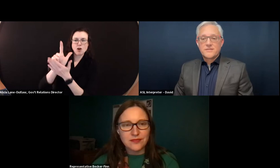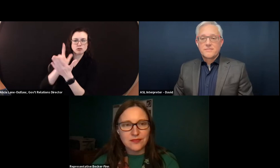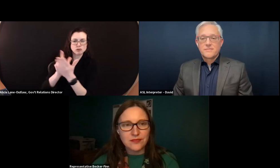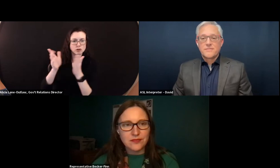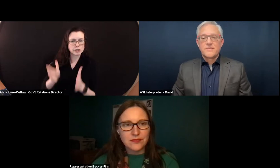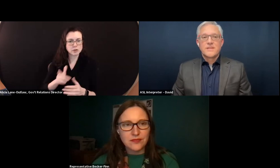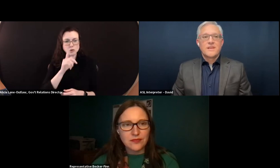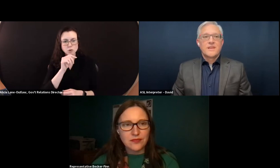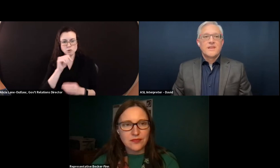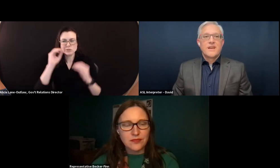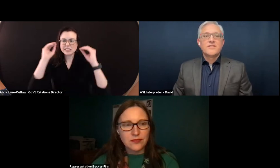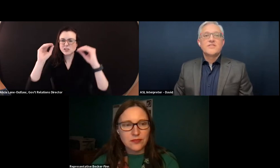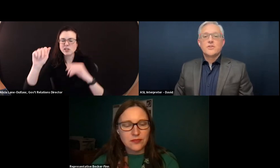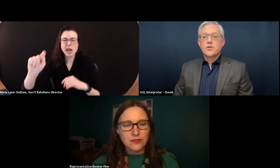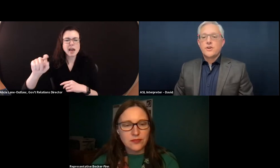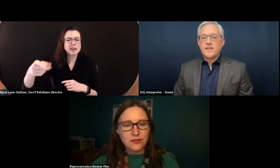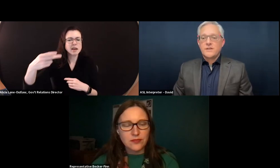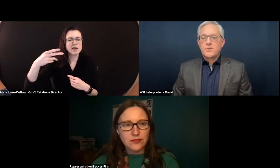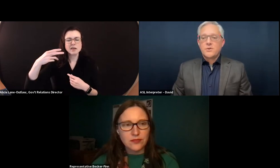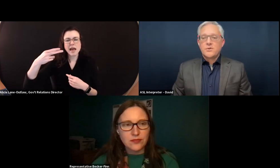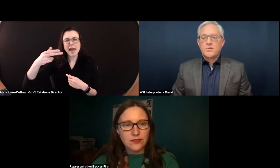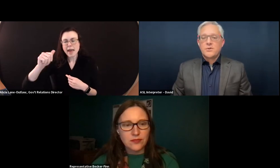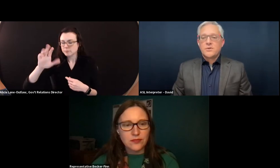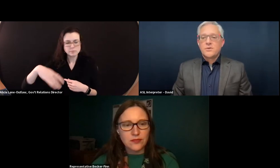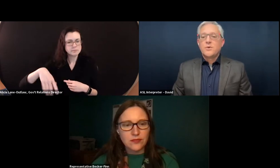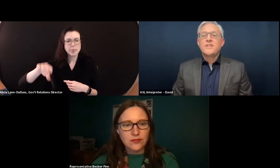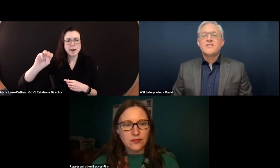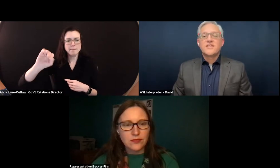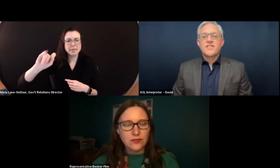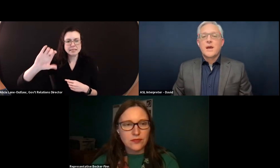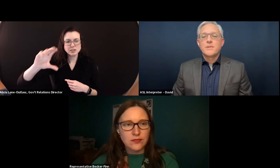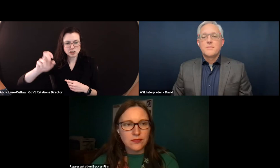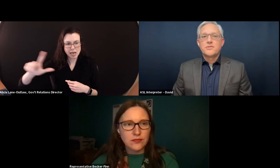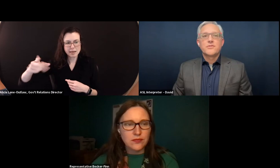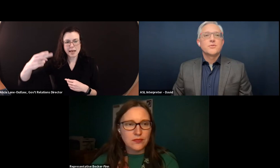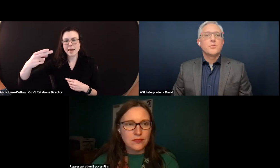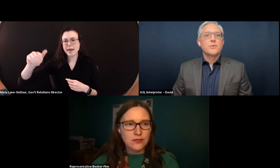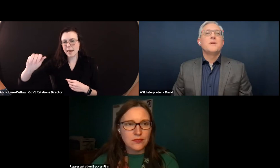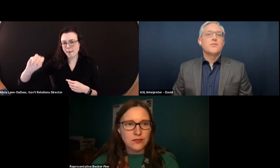business, and she's an attorney who teaches at the